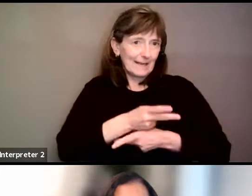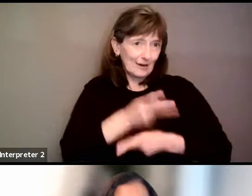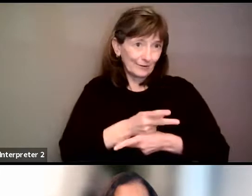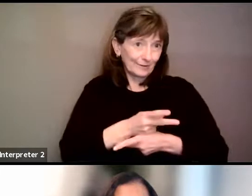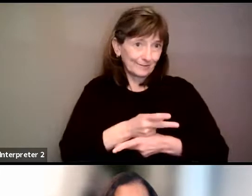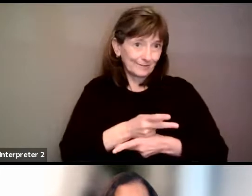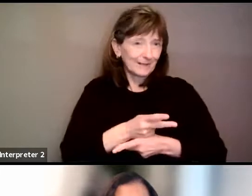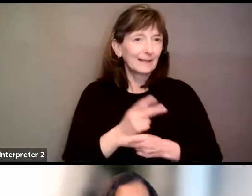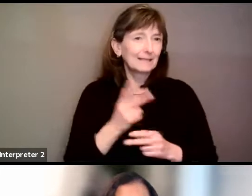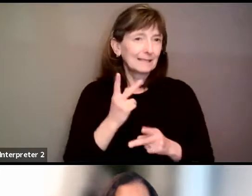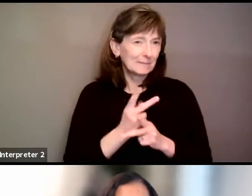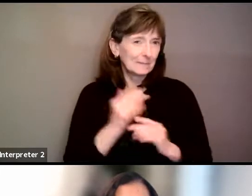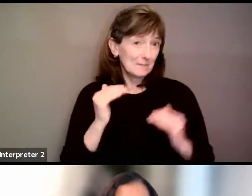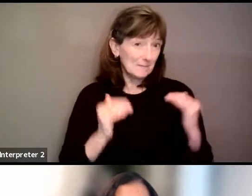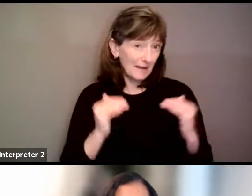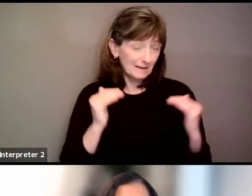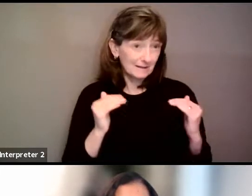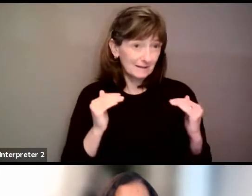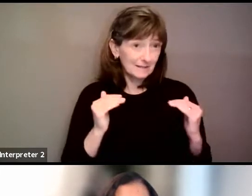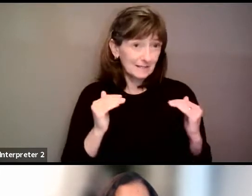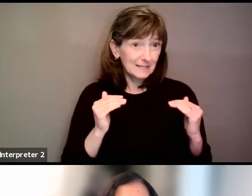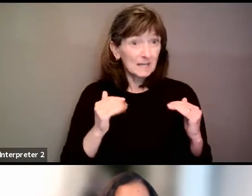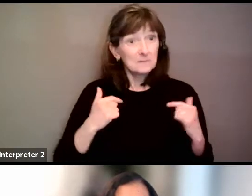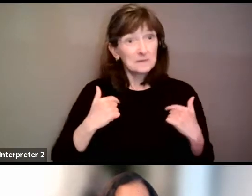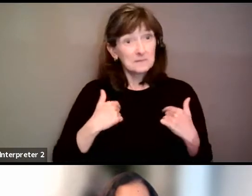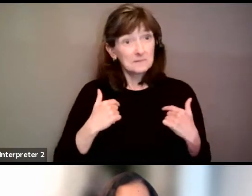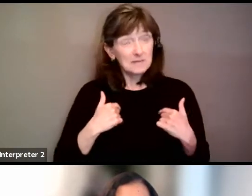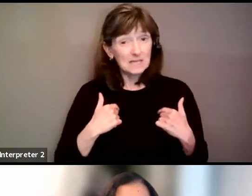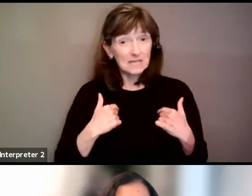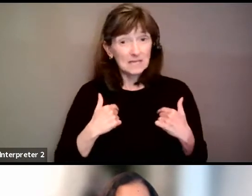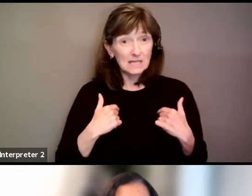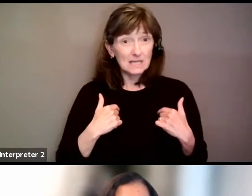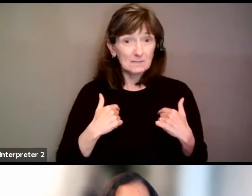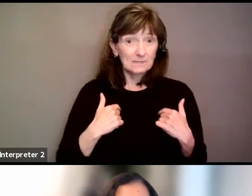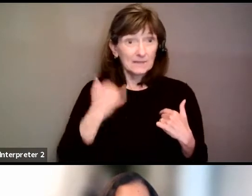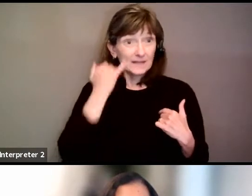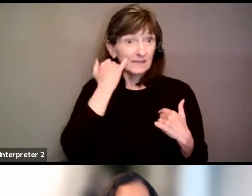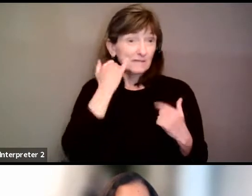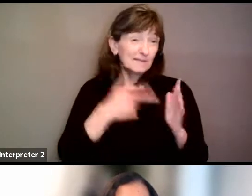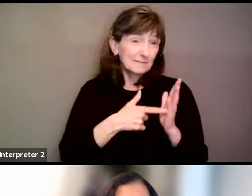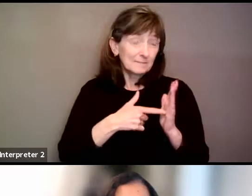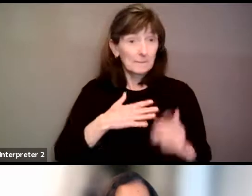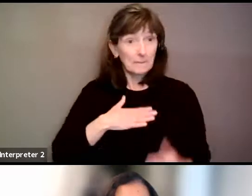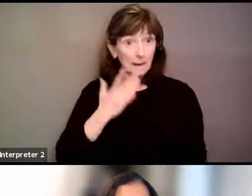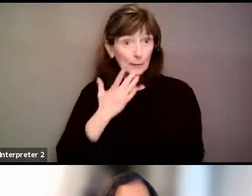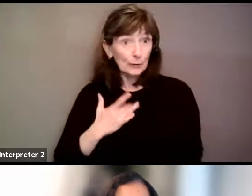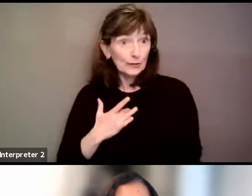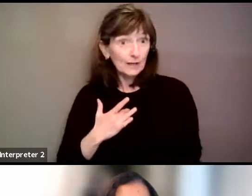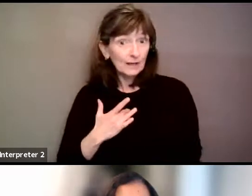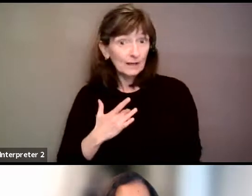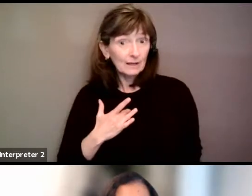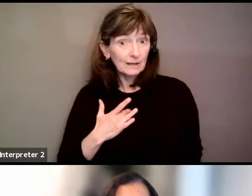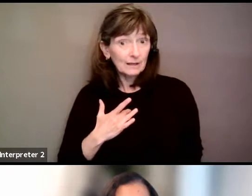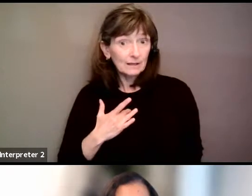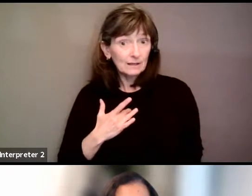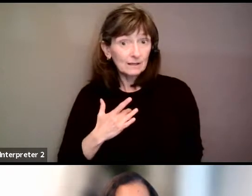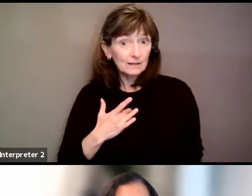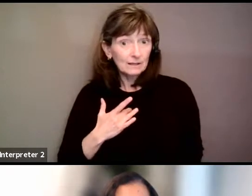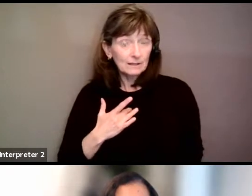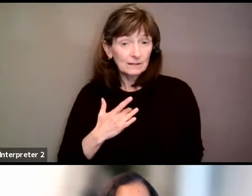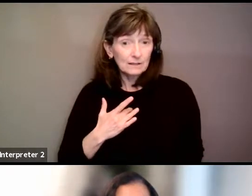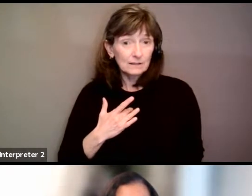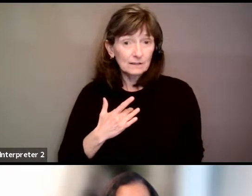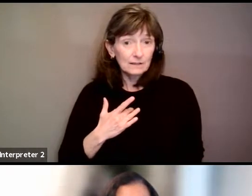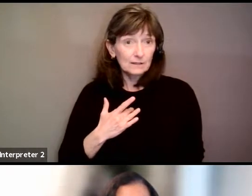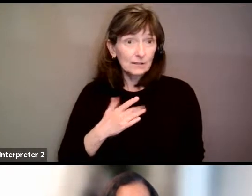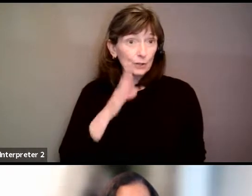me, I'm very much one of those people where it's like, if it's my birthday, you're going to get like my